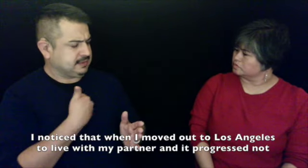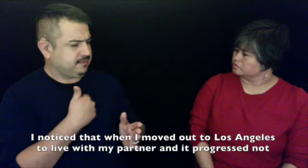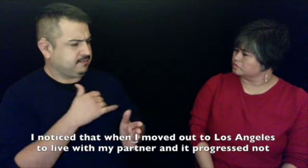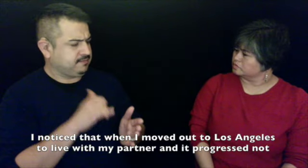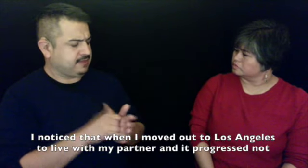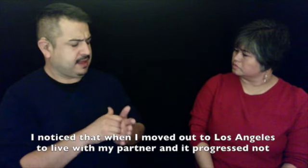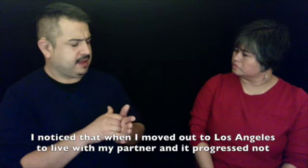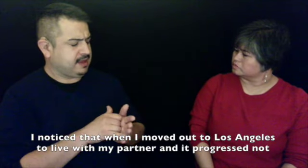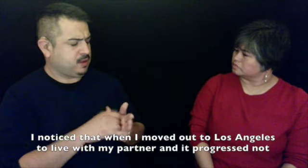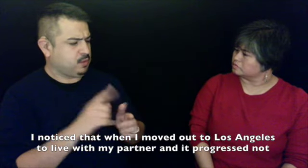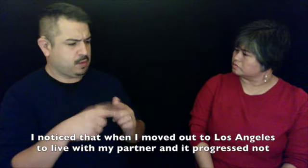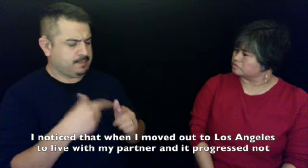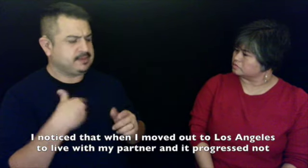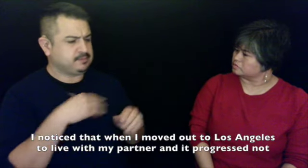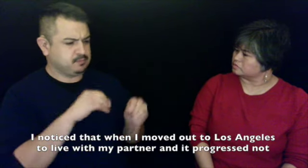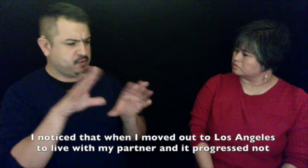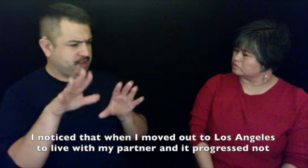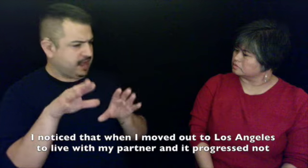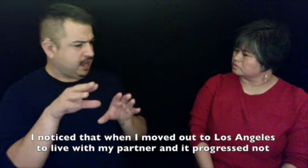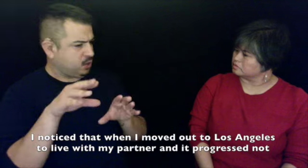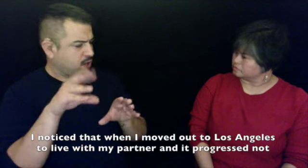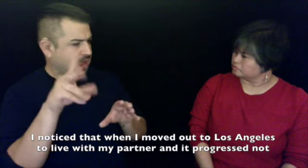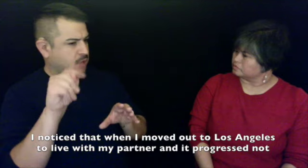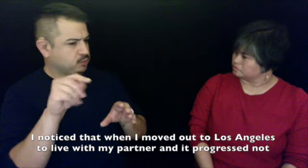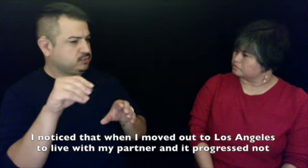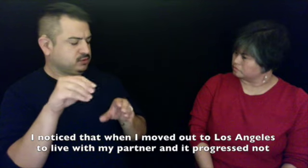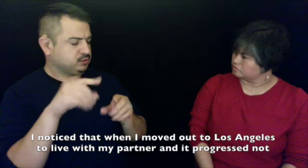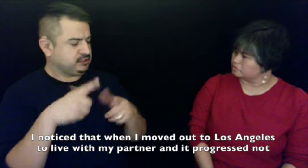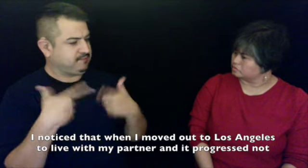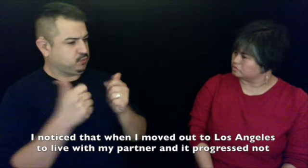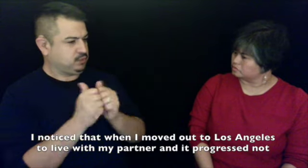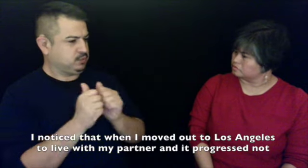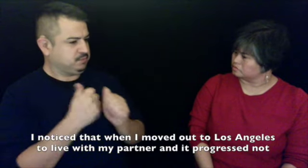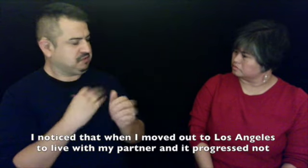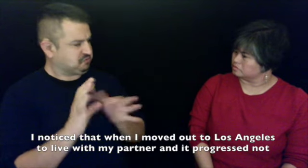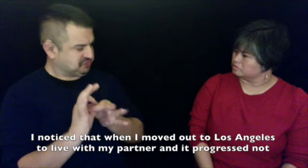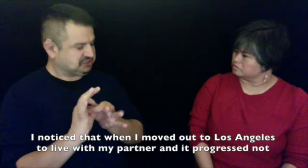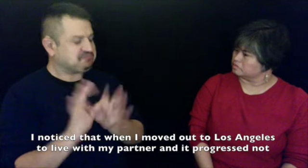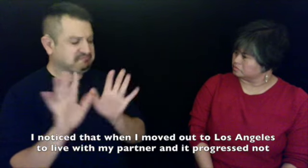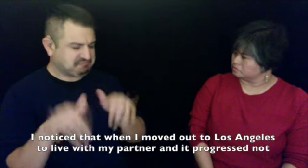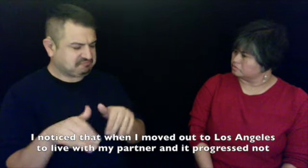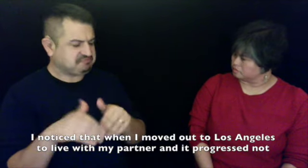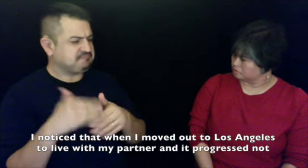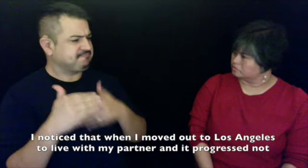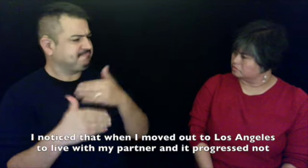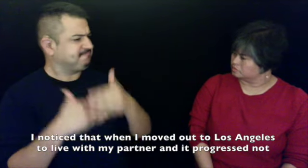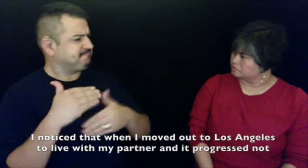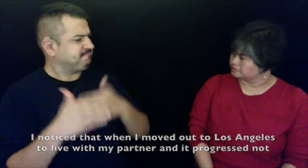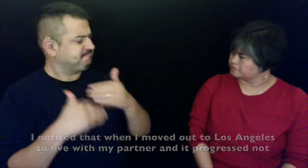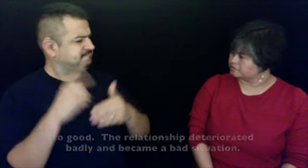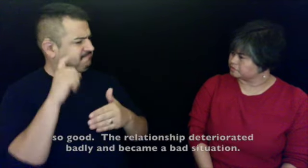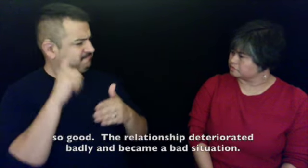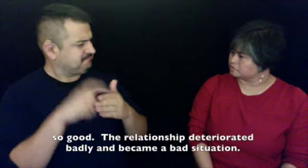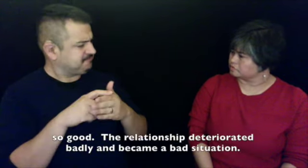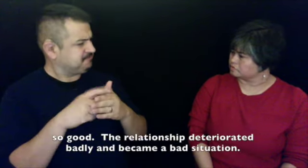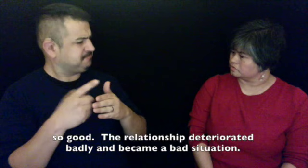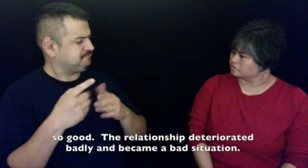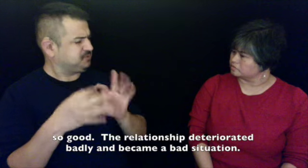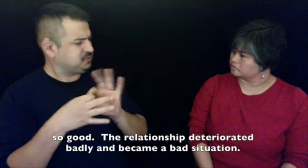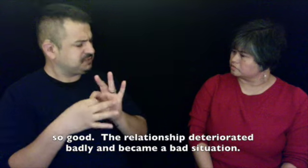I noticed that when I moved to Los Angeles to live with my partner, and it progressed not so good.